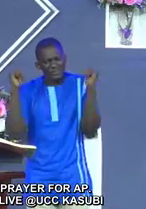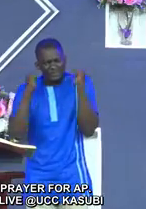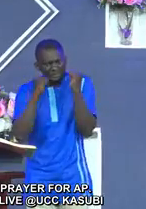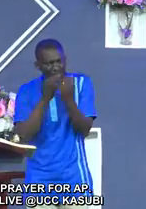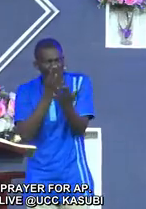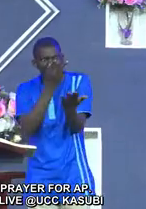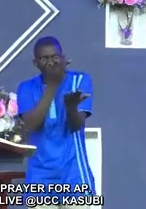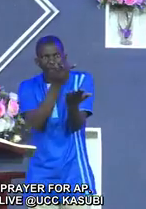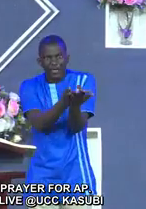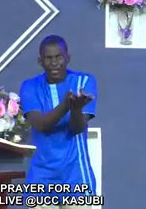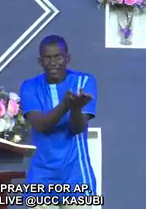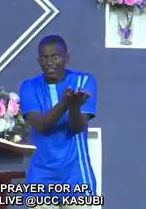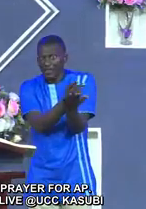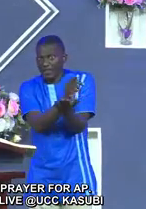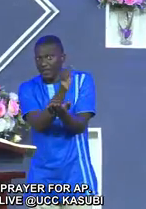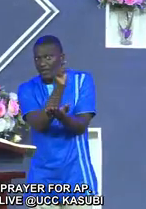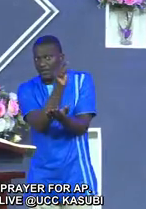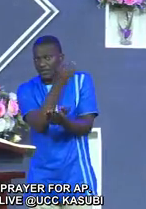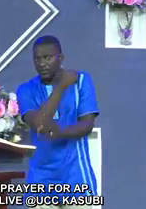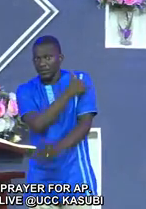was